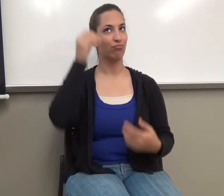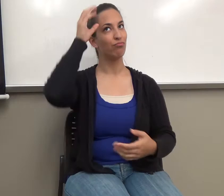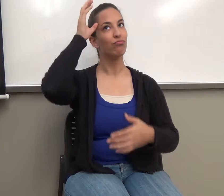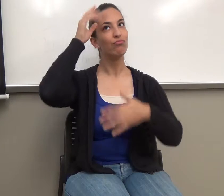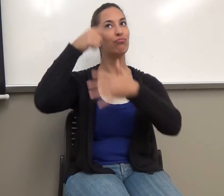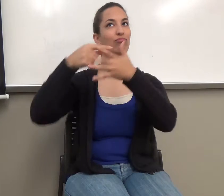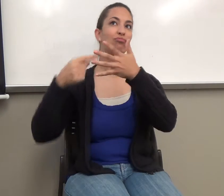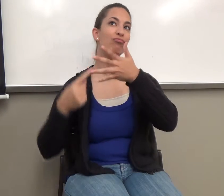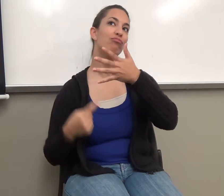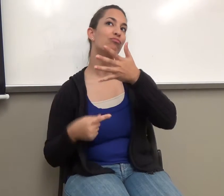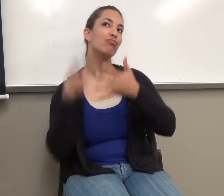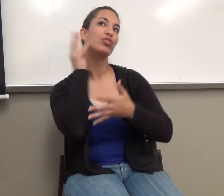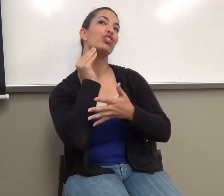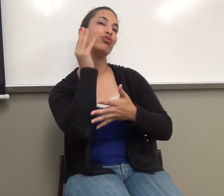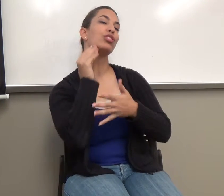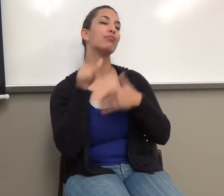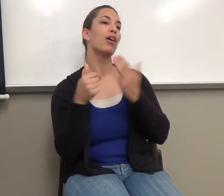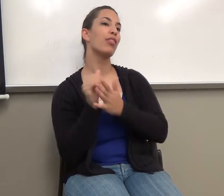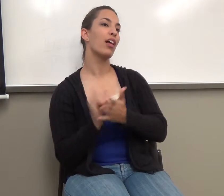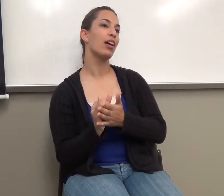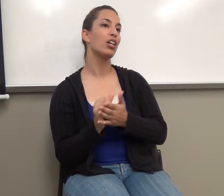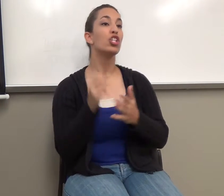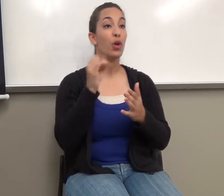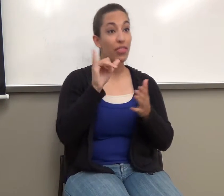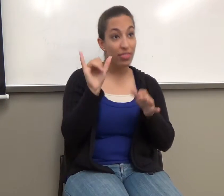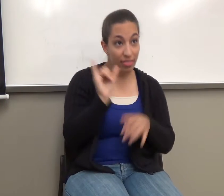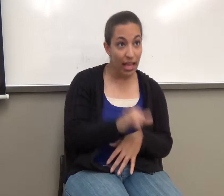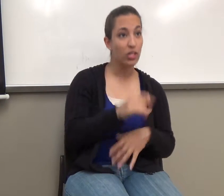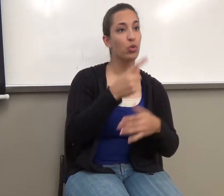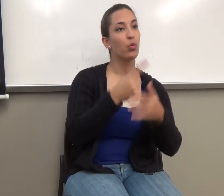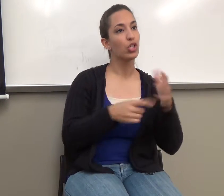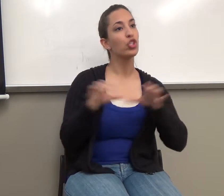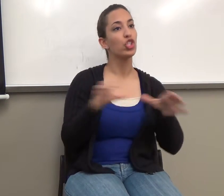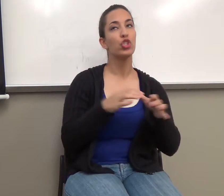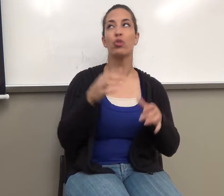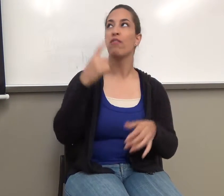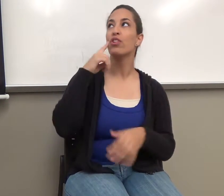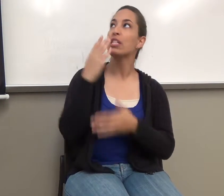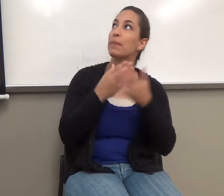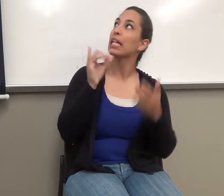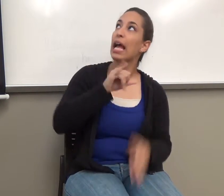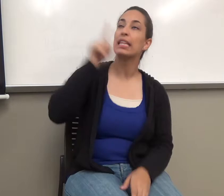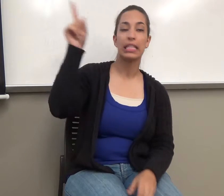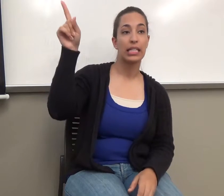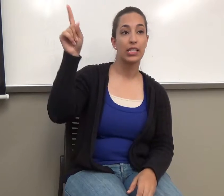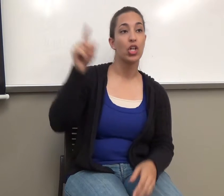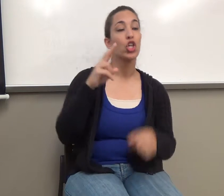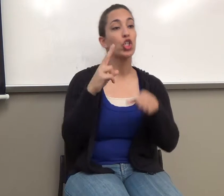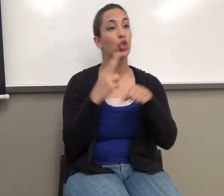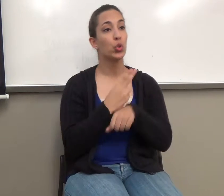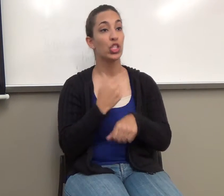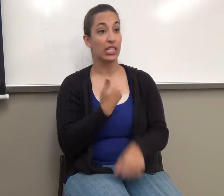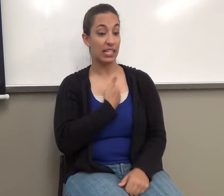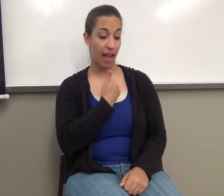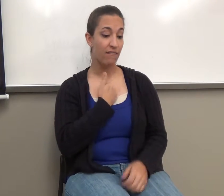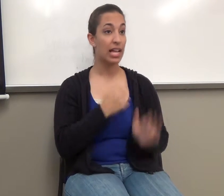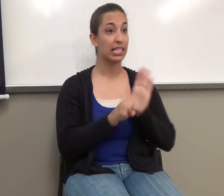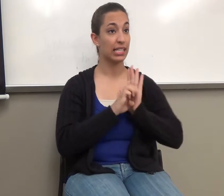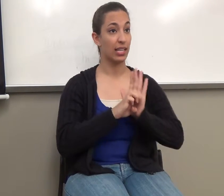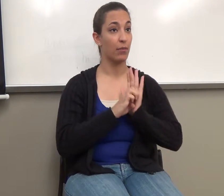would need to do with something like this. Use yourself as an example. You could also use somebody else as an example. You could make